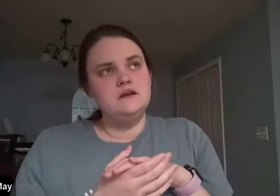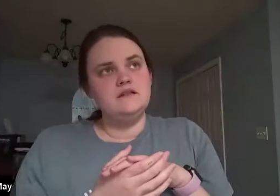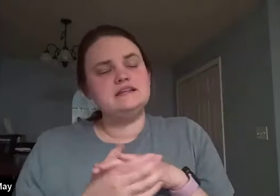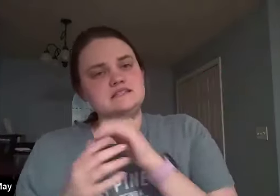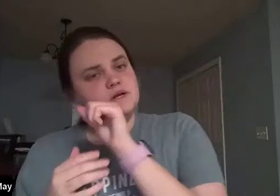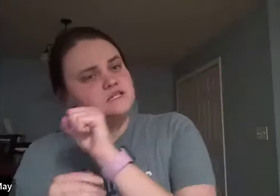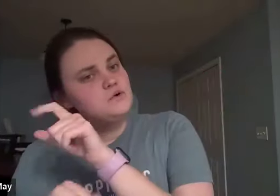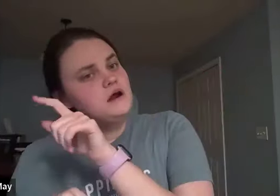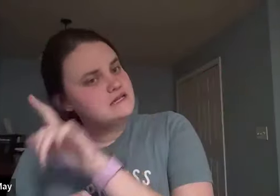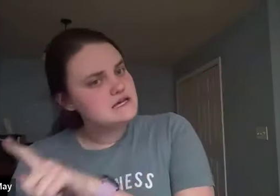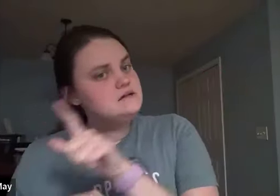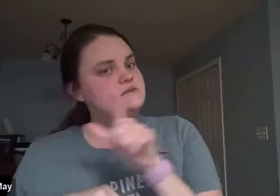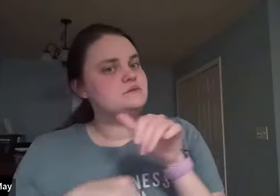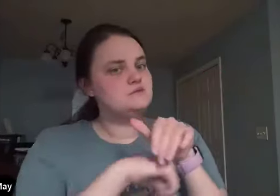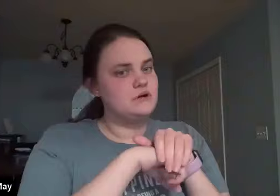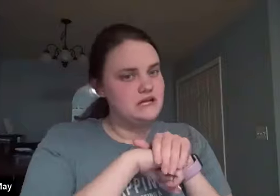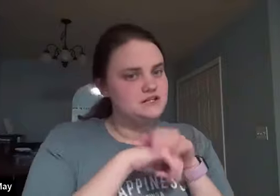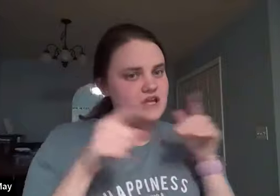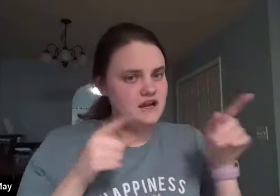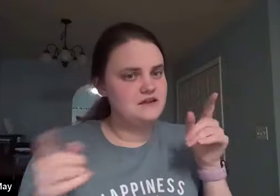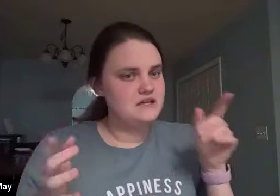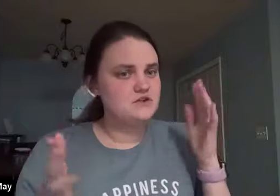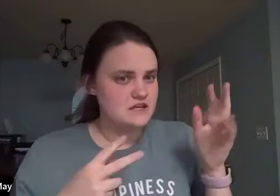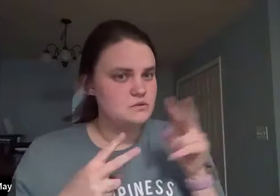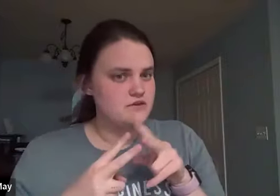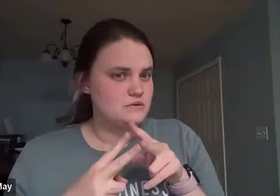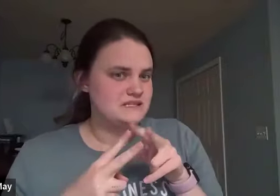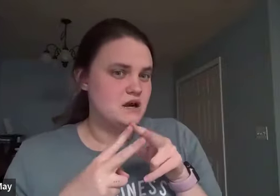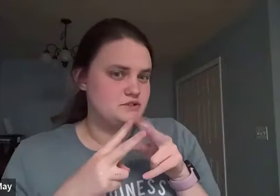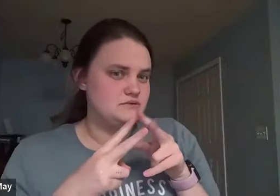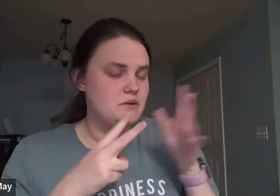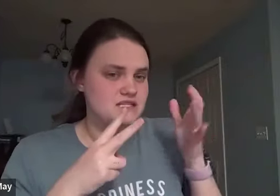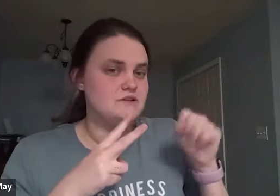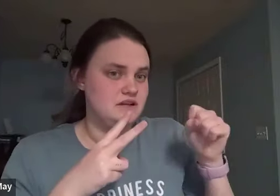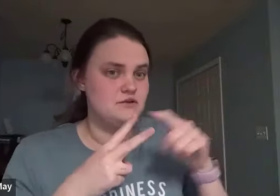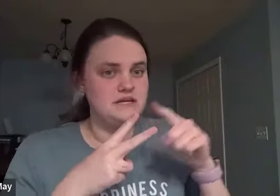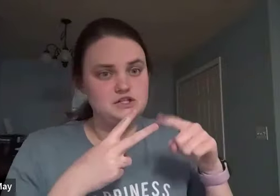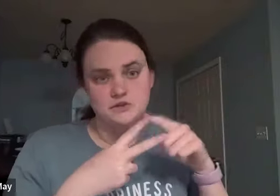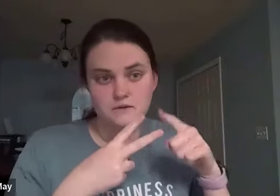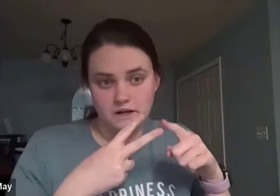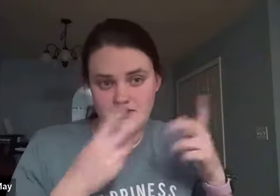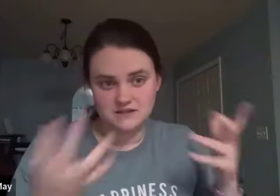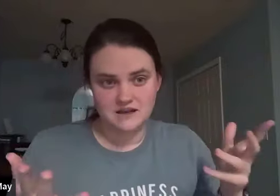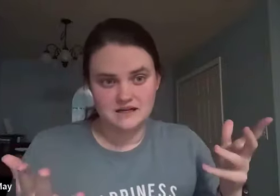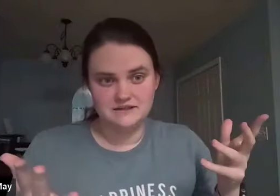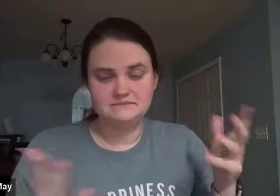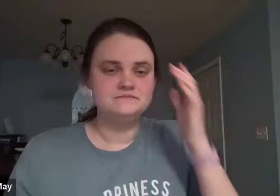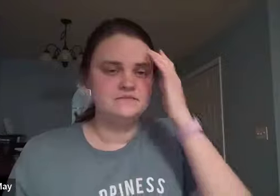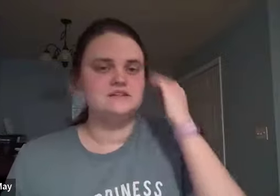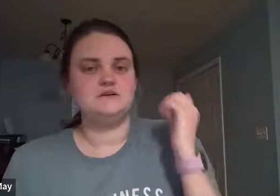like I said, sometimes it's more ASL, sometimes it's more English, that kind of thing. So that's why there's always a possibility of there being two different ways you can sign it. So I